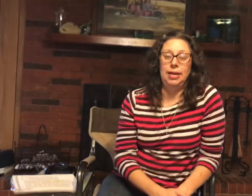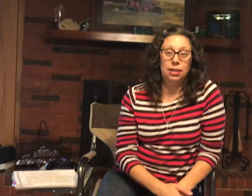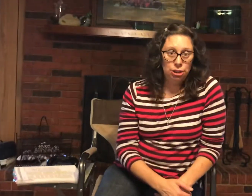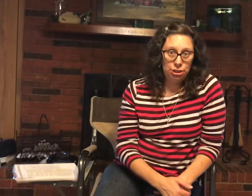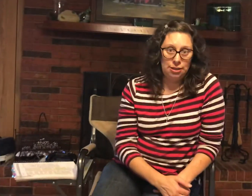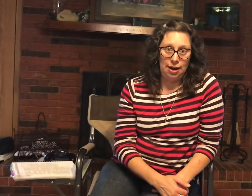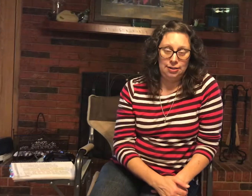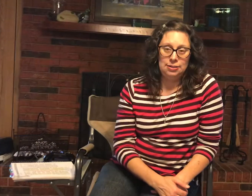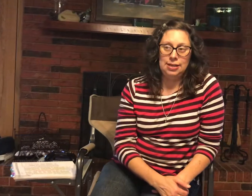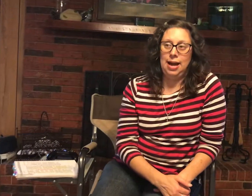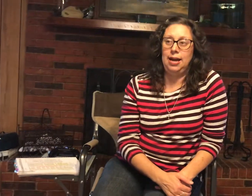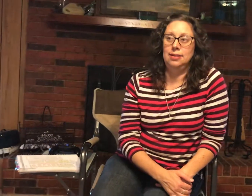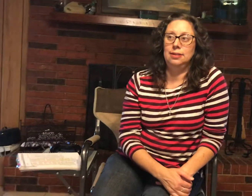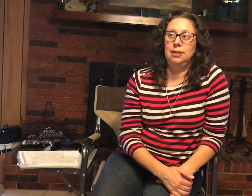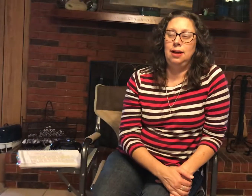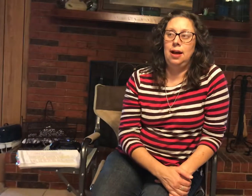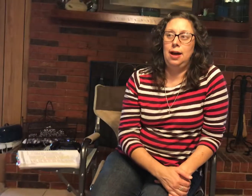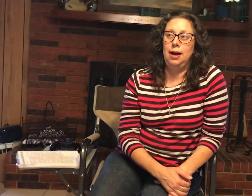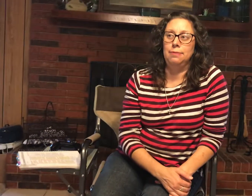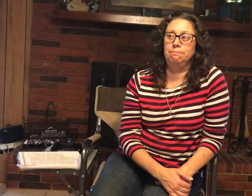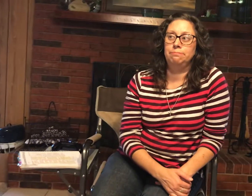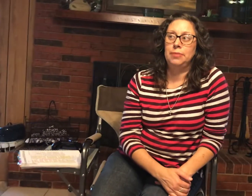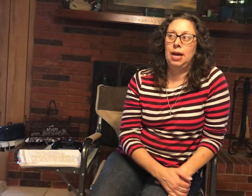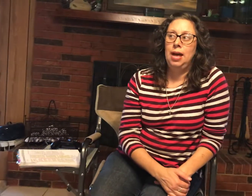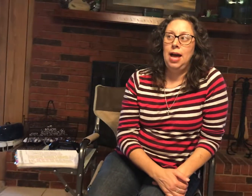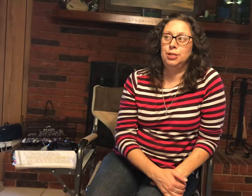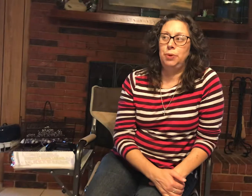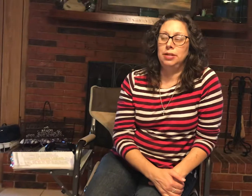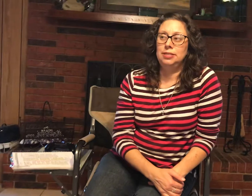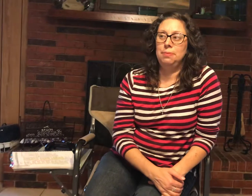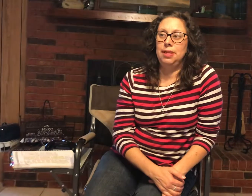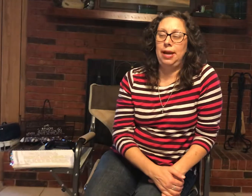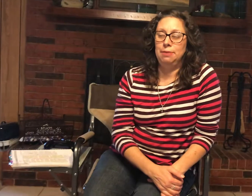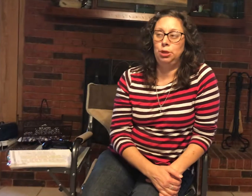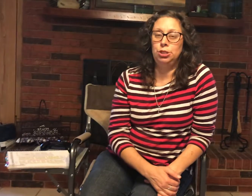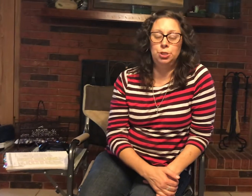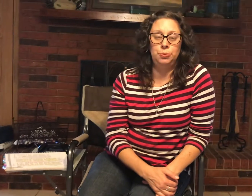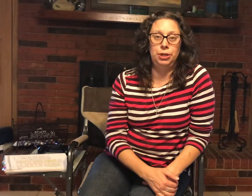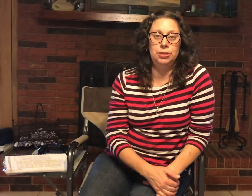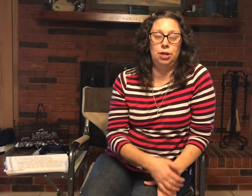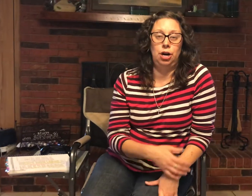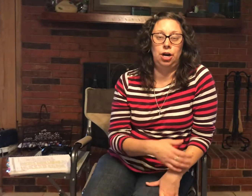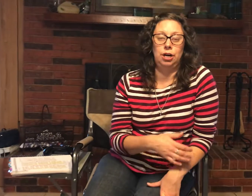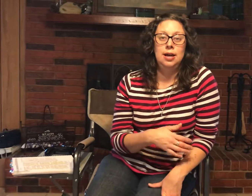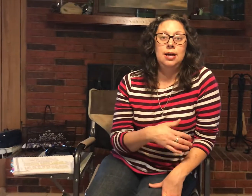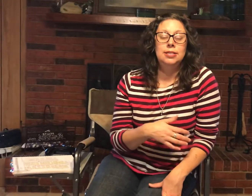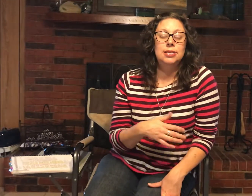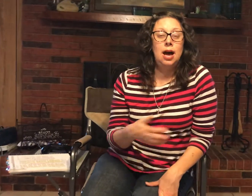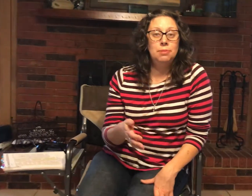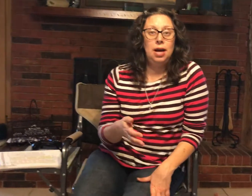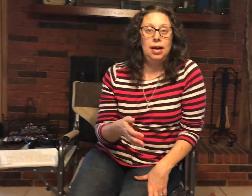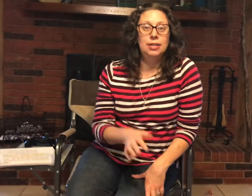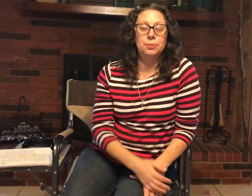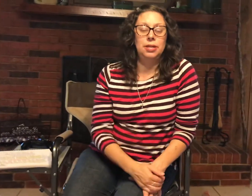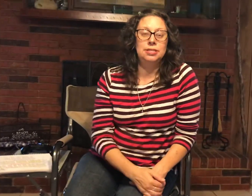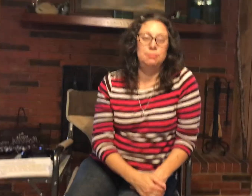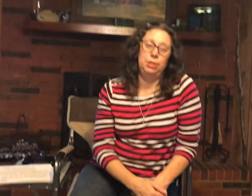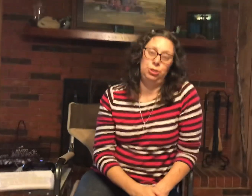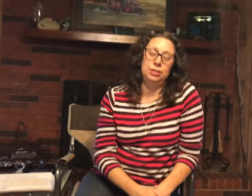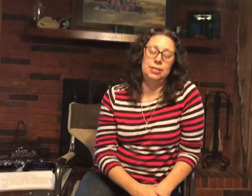English signs, and as well as some of the hand motions we use in our timeline, as well as some history